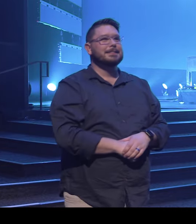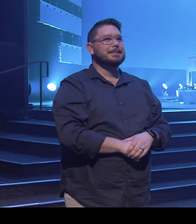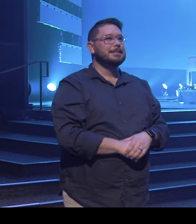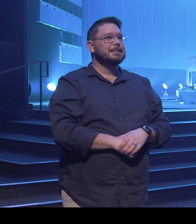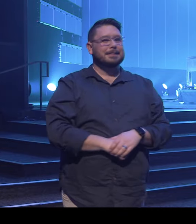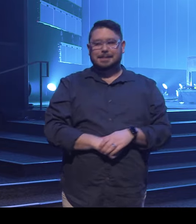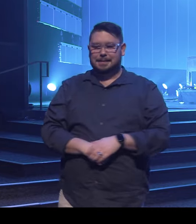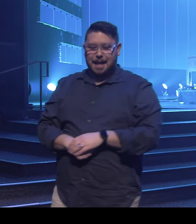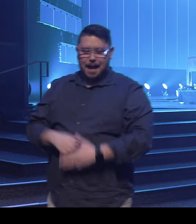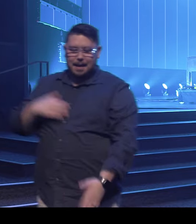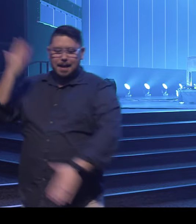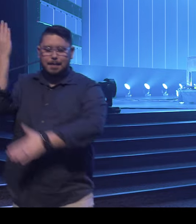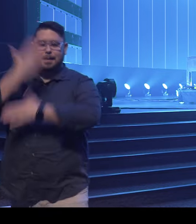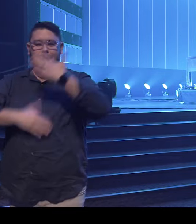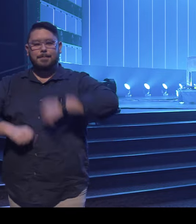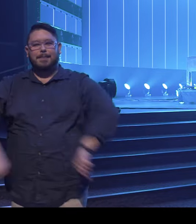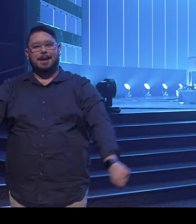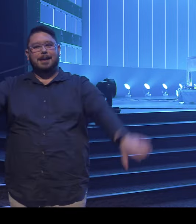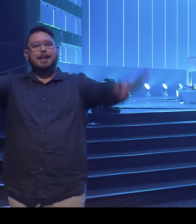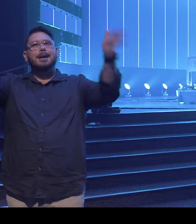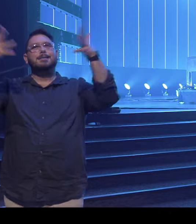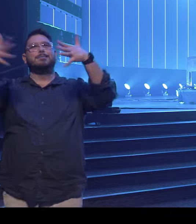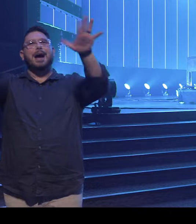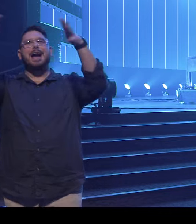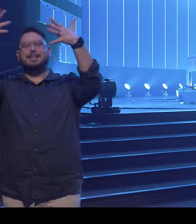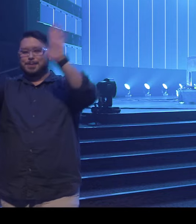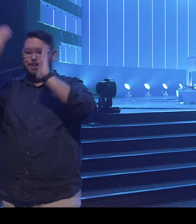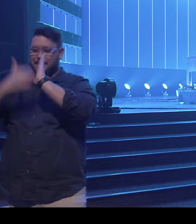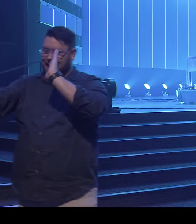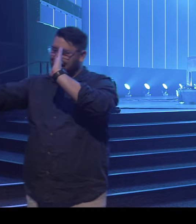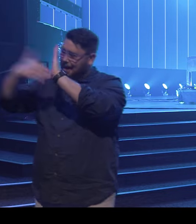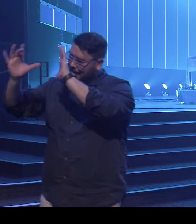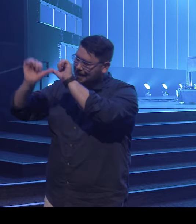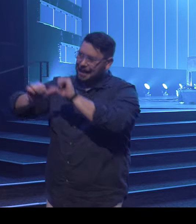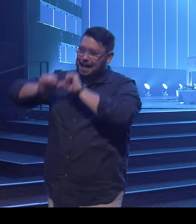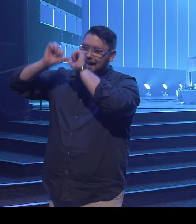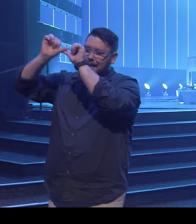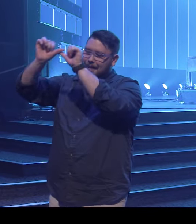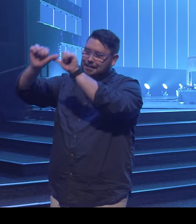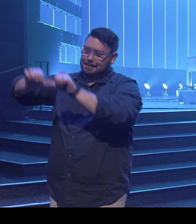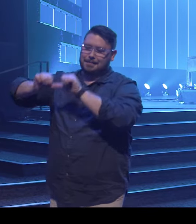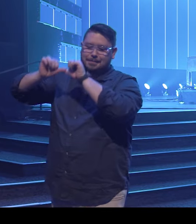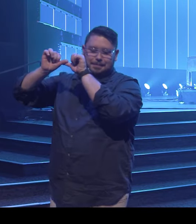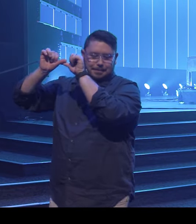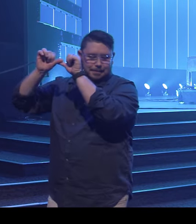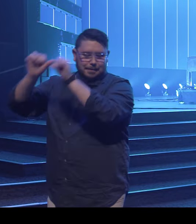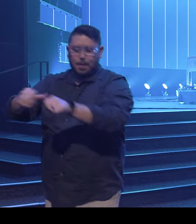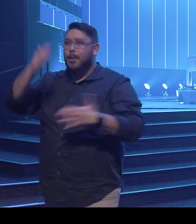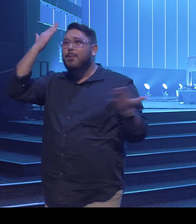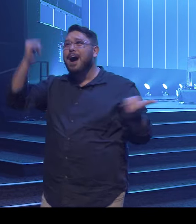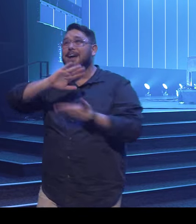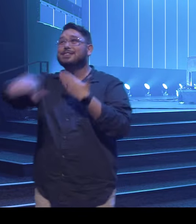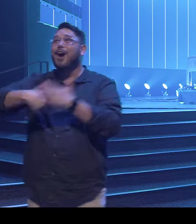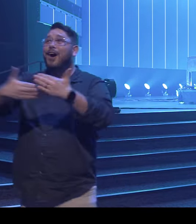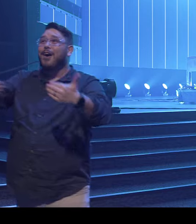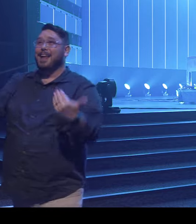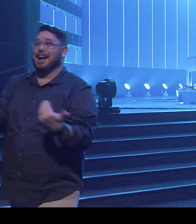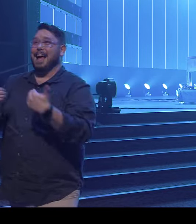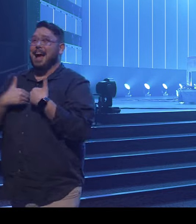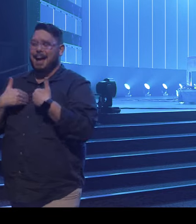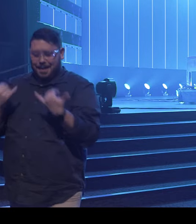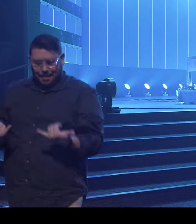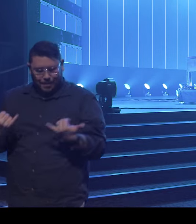So I move my hands and praise you again and again. 'Cause